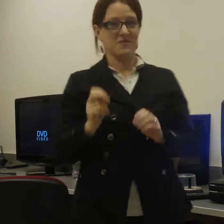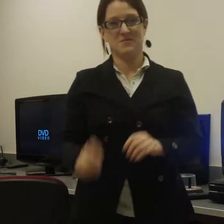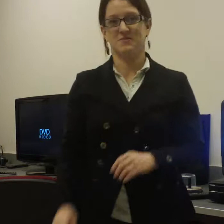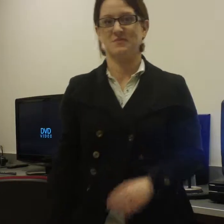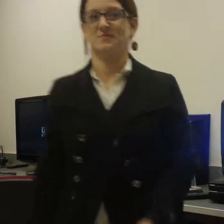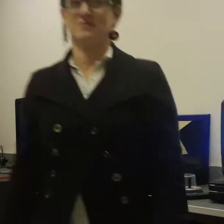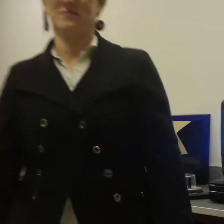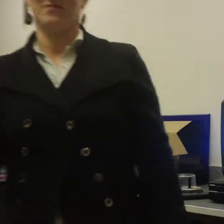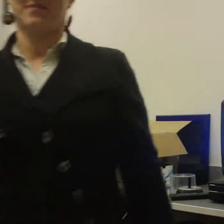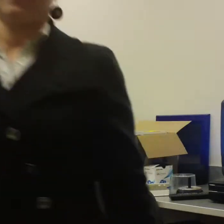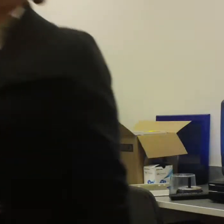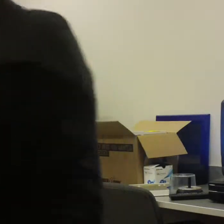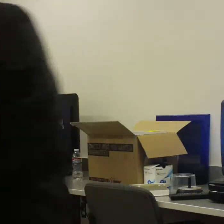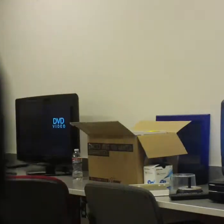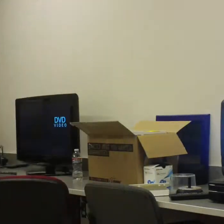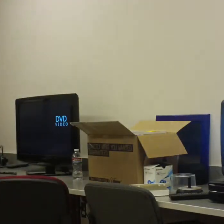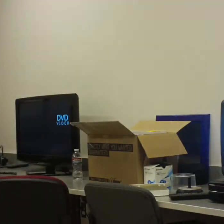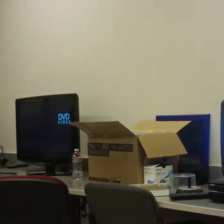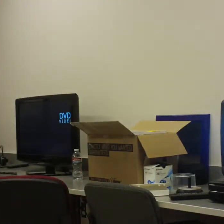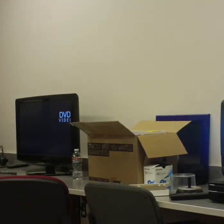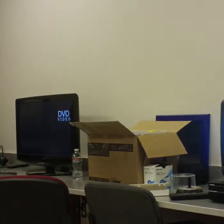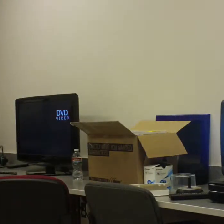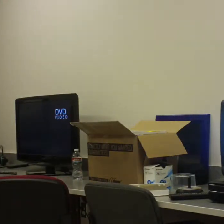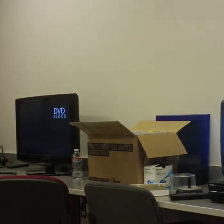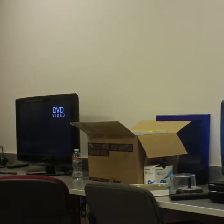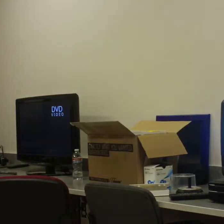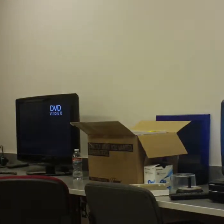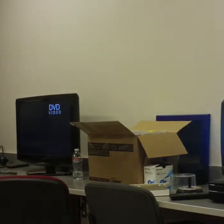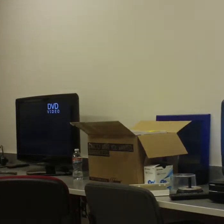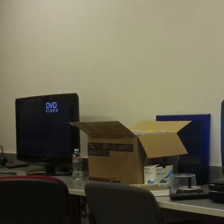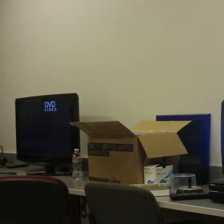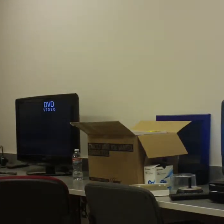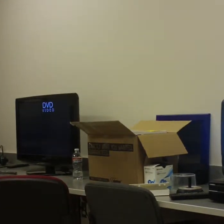relaxation and a lot of concentration. But sometimes people can do that almost 2 minutes.